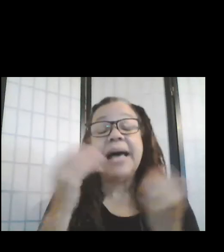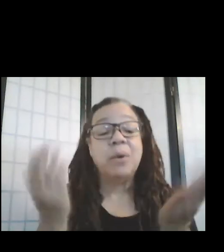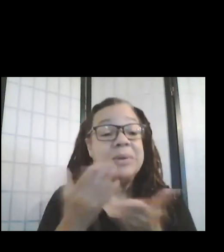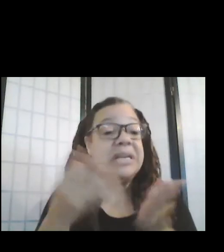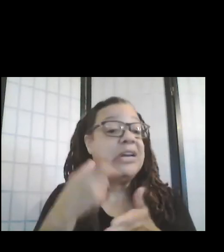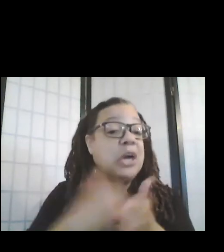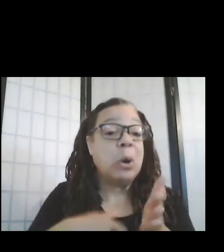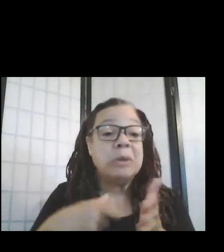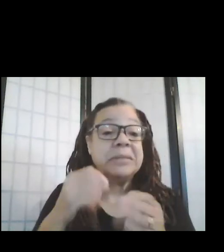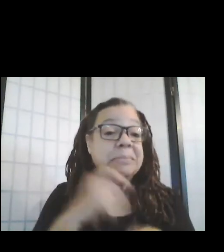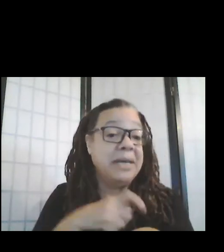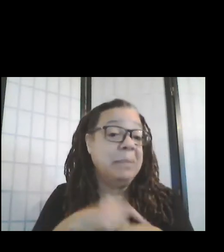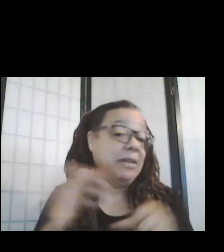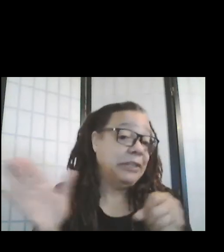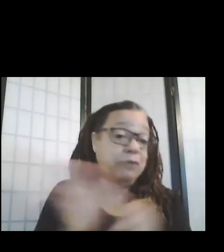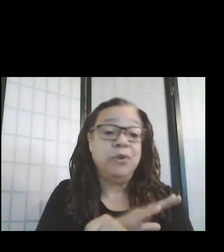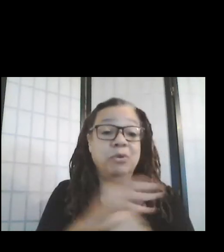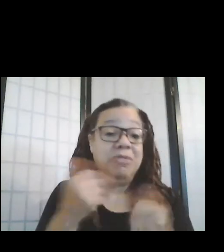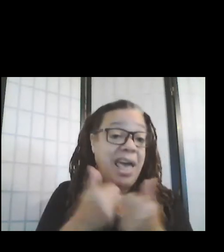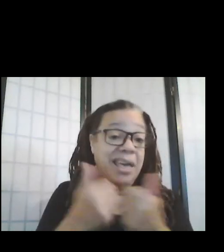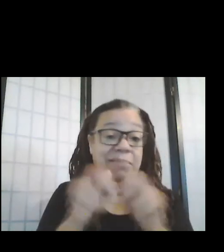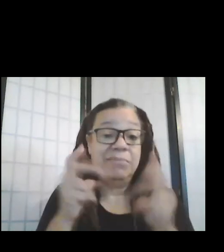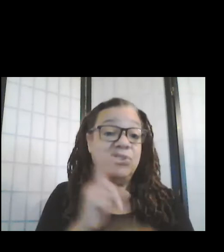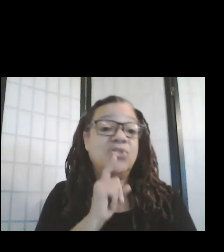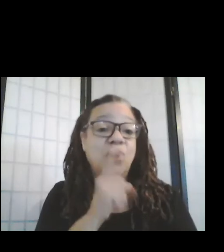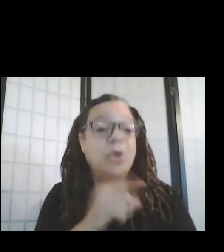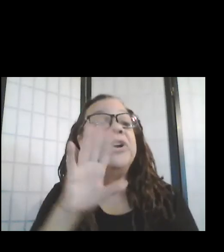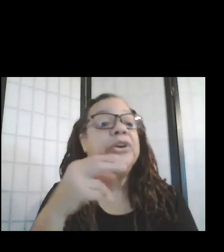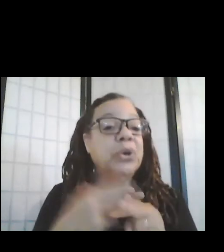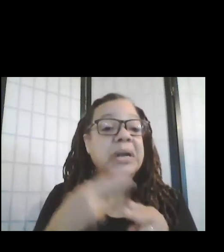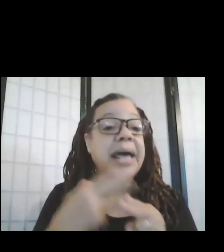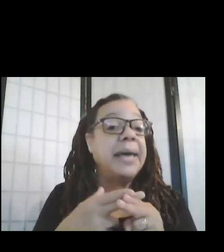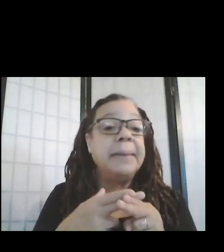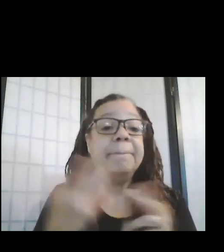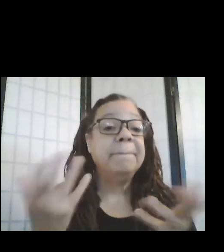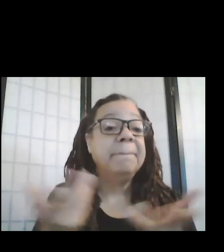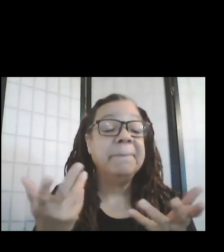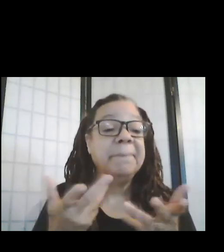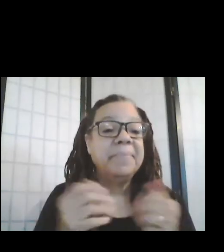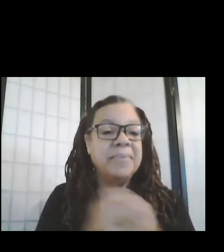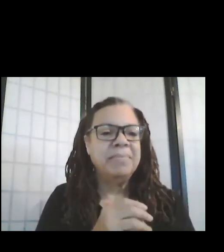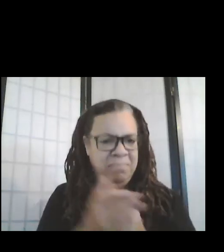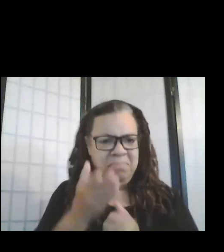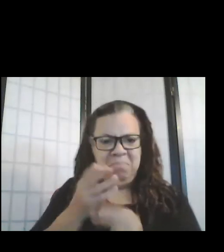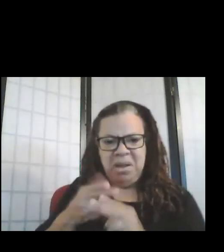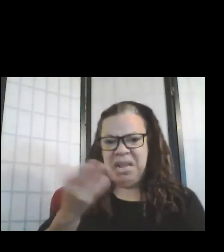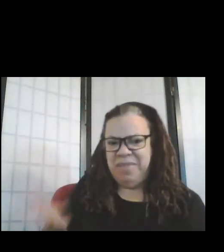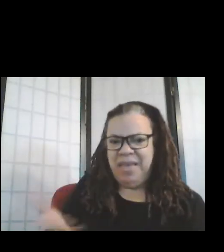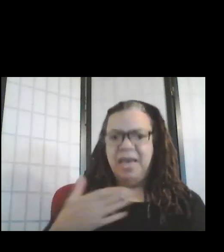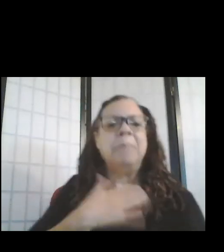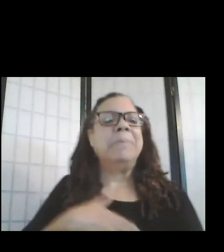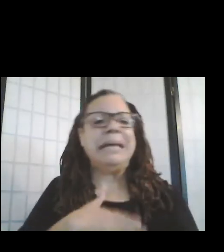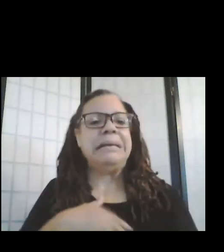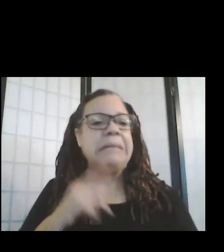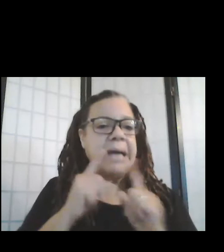Might as well play the whole game. "Sure. Your name, please?" "You've got it right there. Please answer the